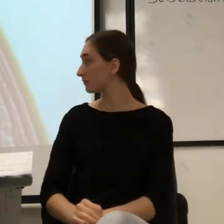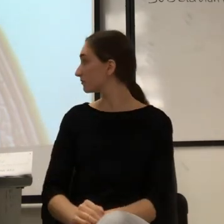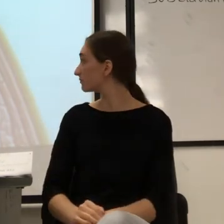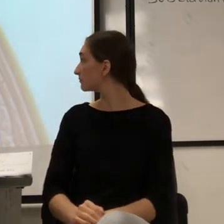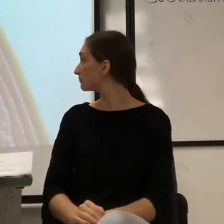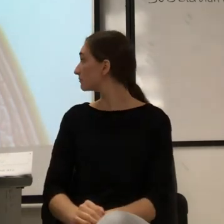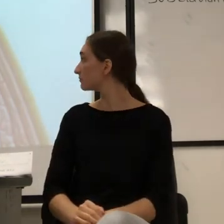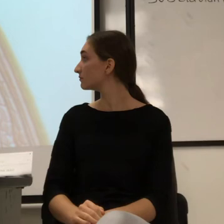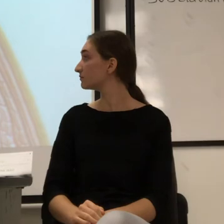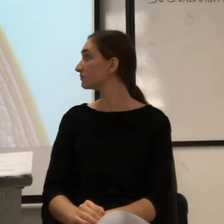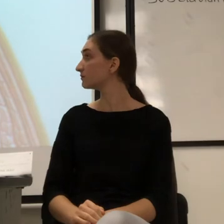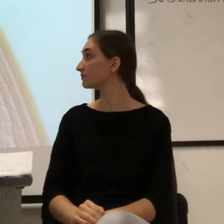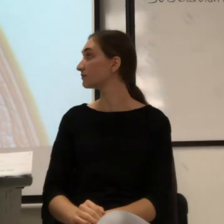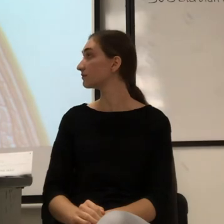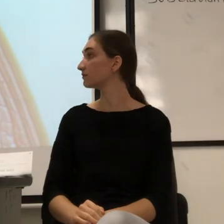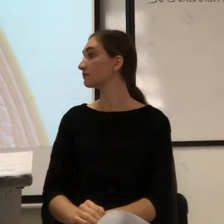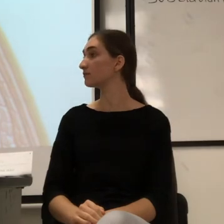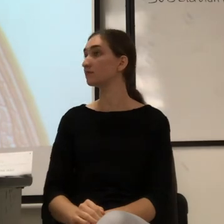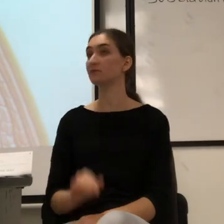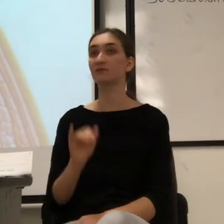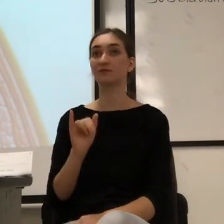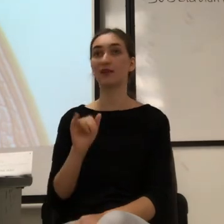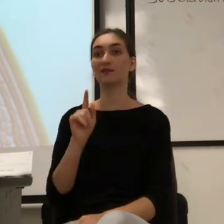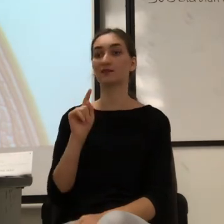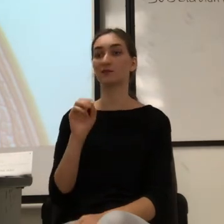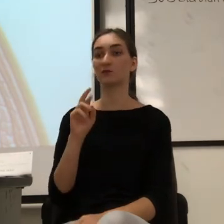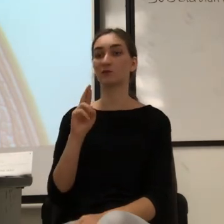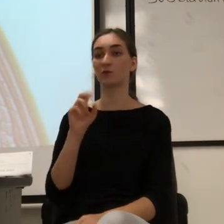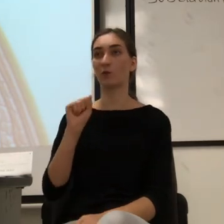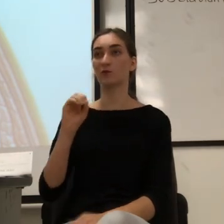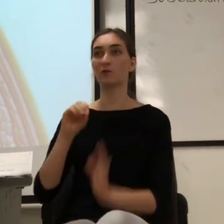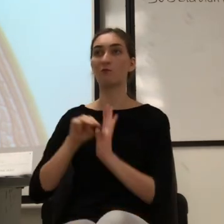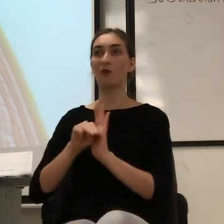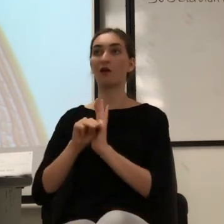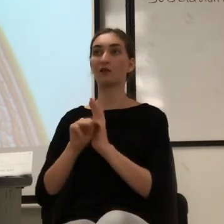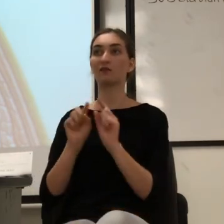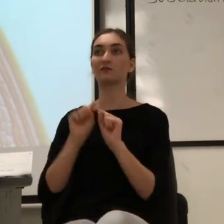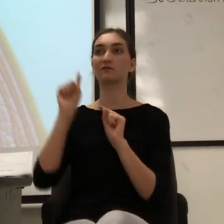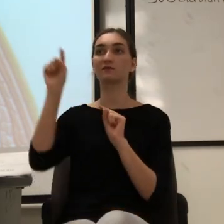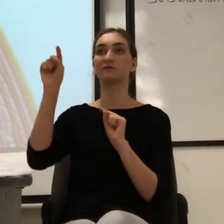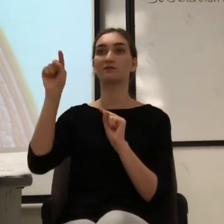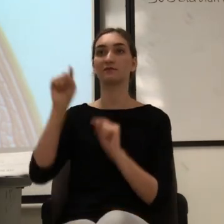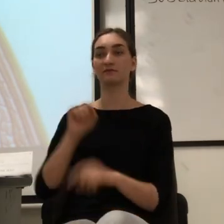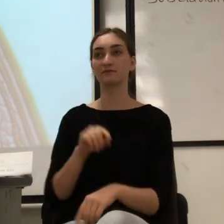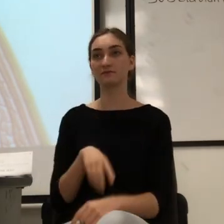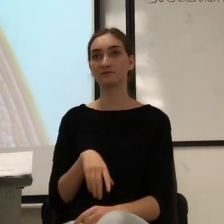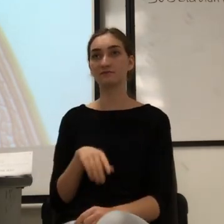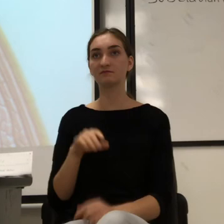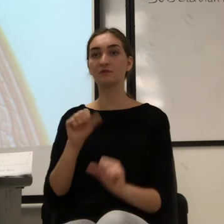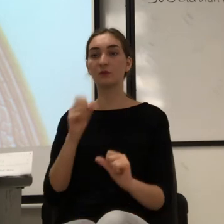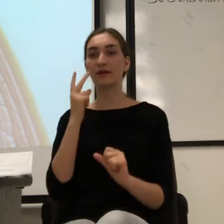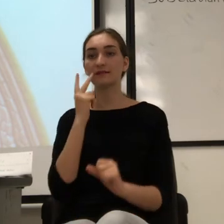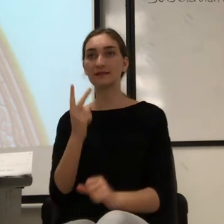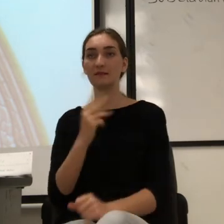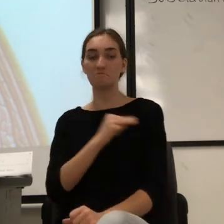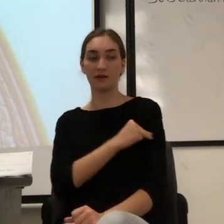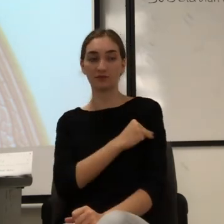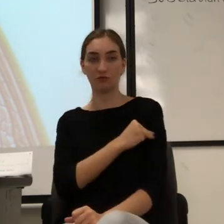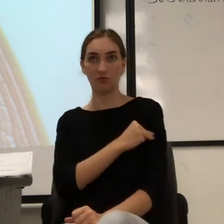This torso is that one in the back there. That's the muscle, and here's the vein right in front of